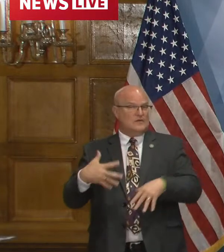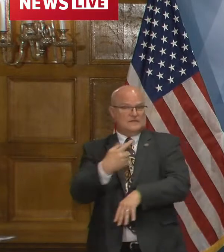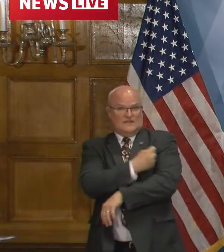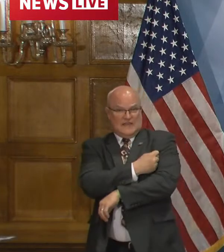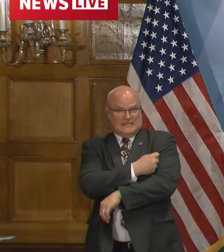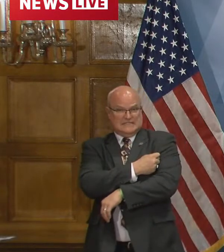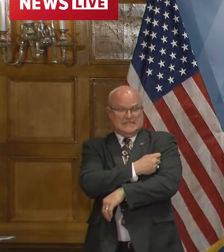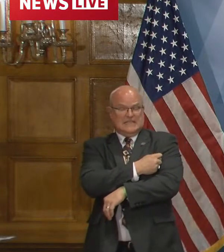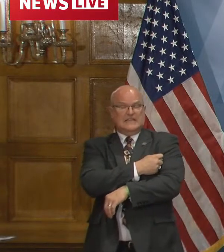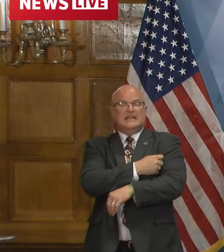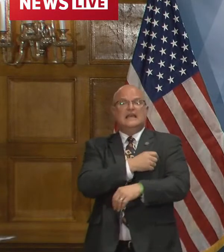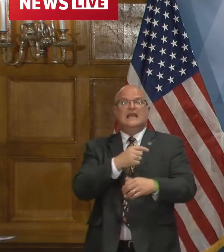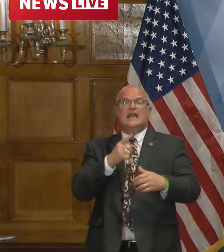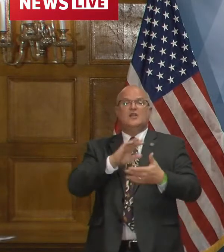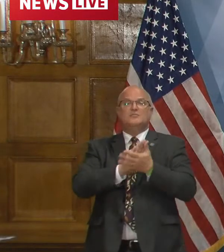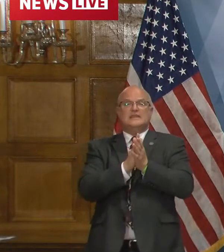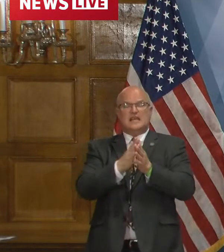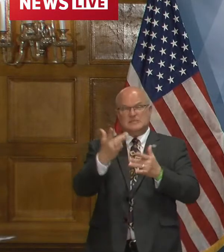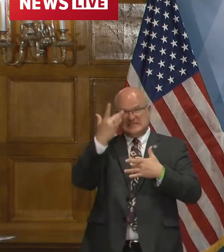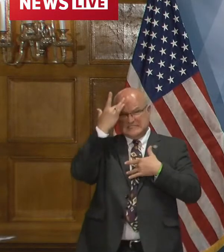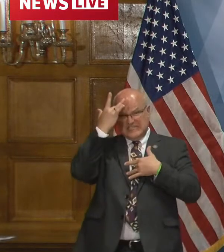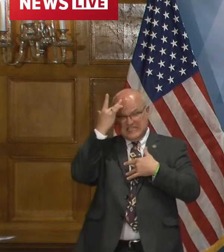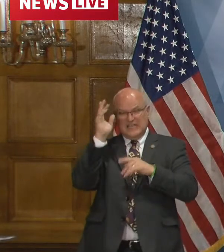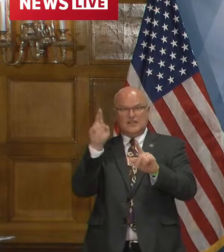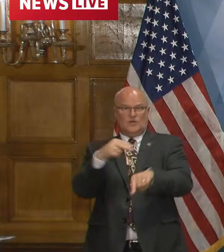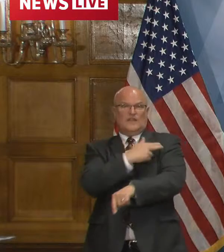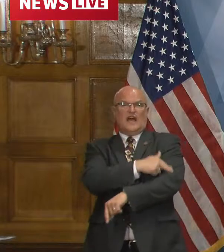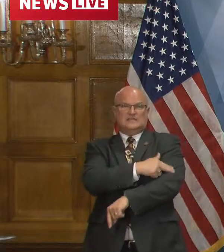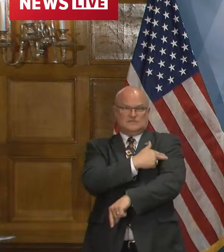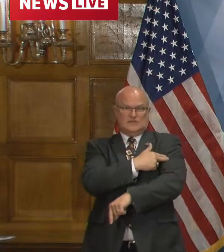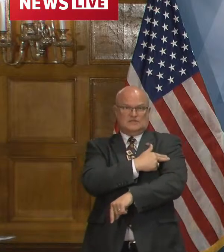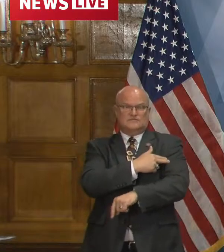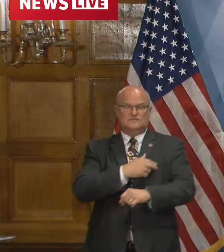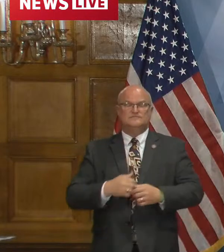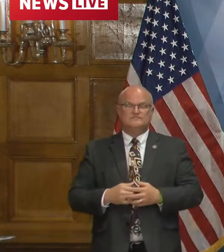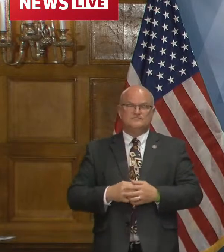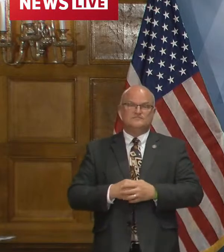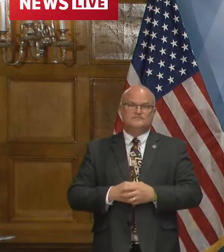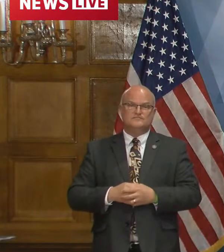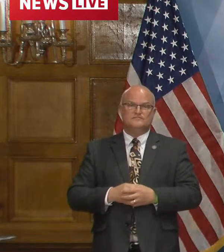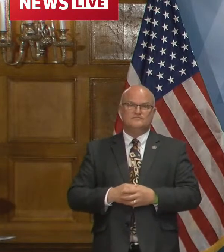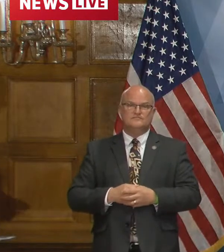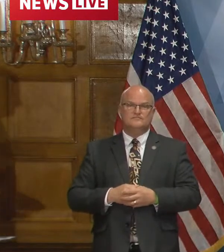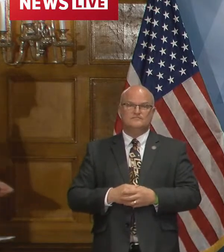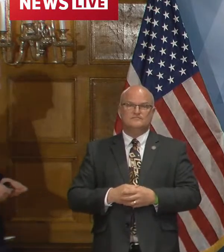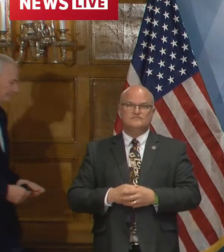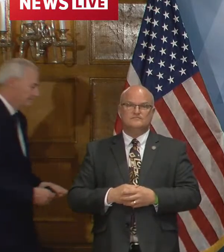received the vaccine and are becoming infected and sick with COVID.